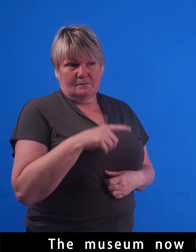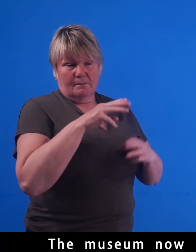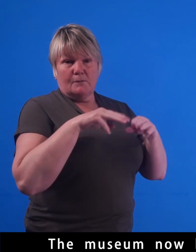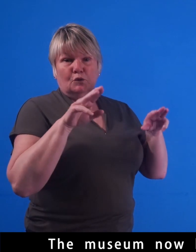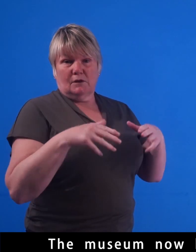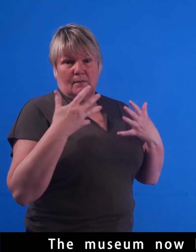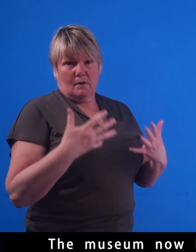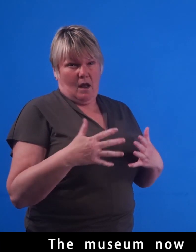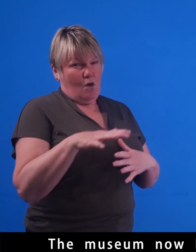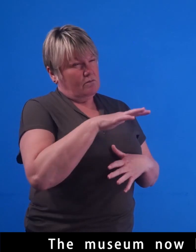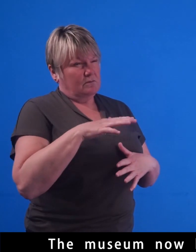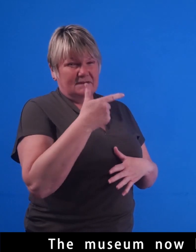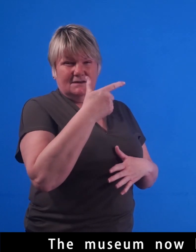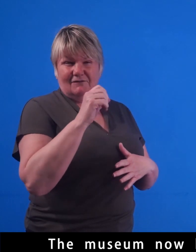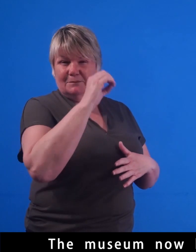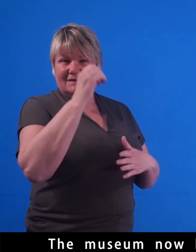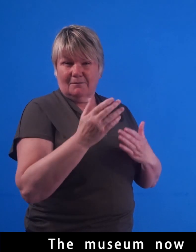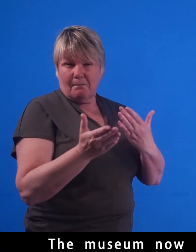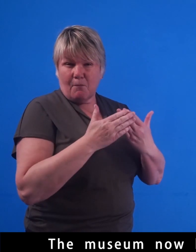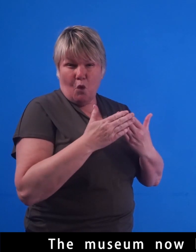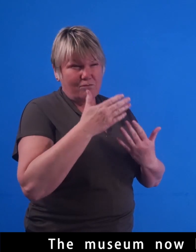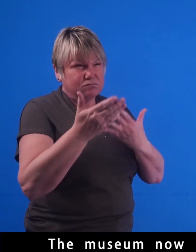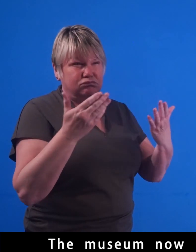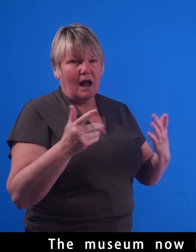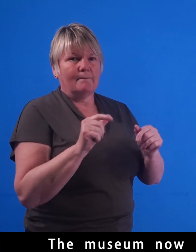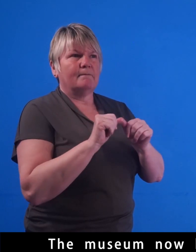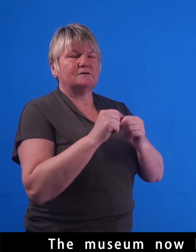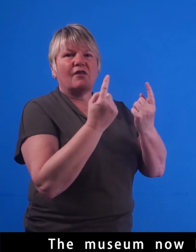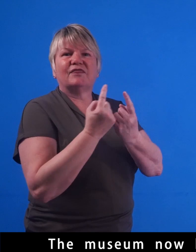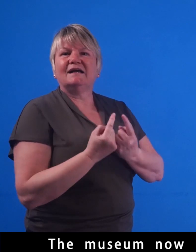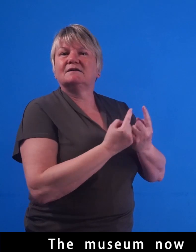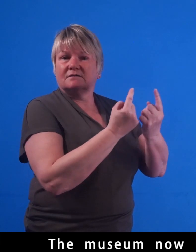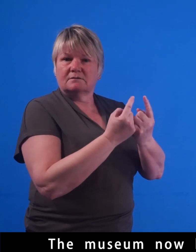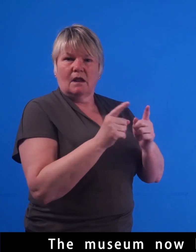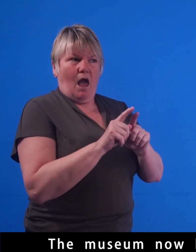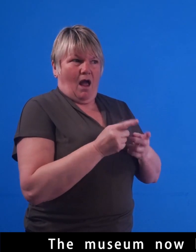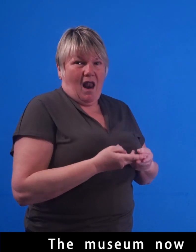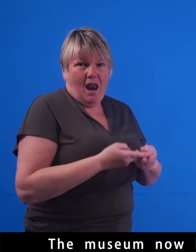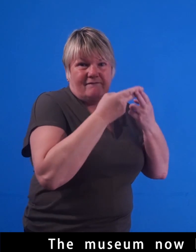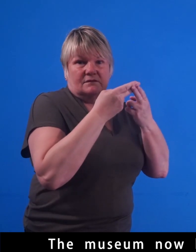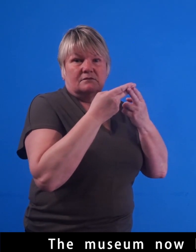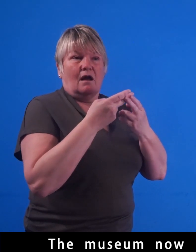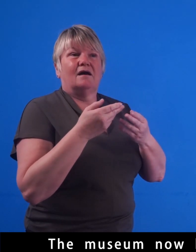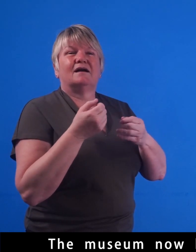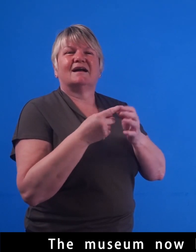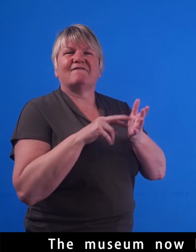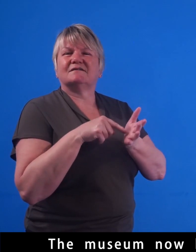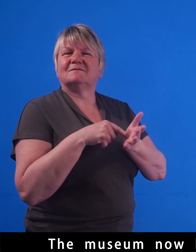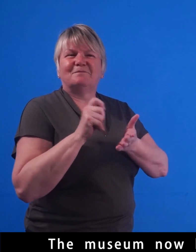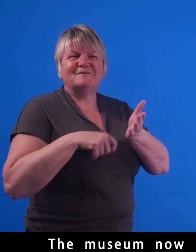The museum now had 70% more display space and better facilities, such as a lift and